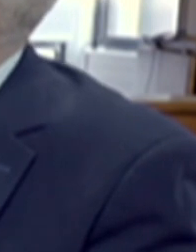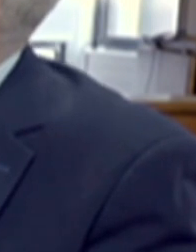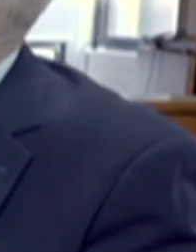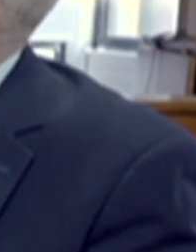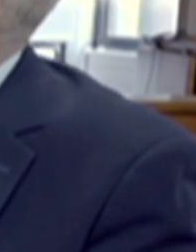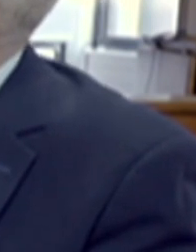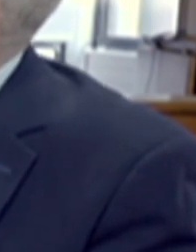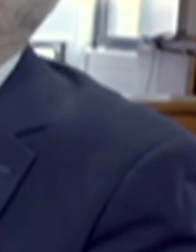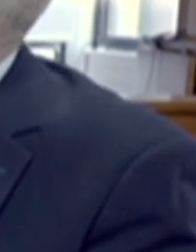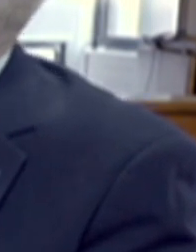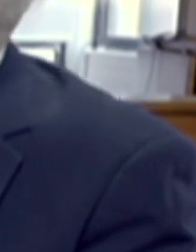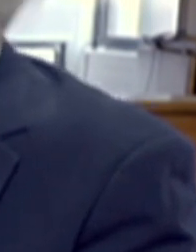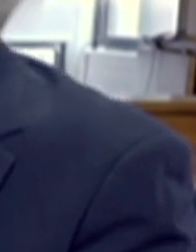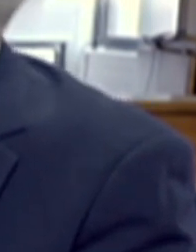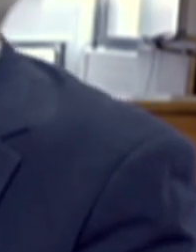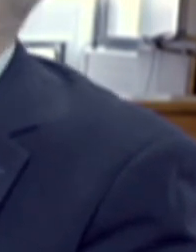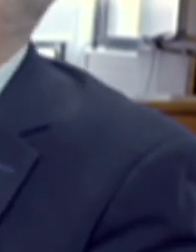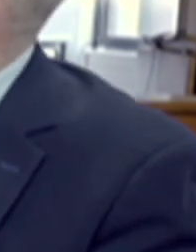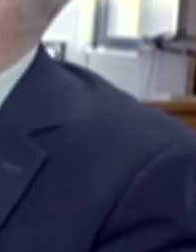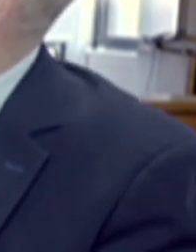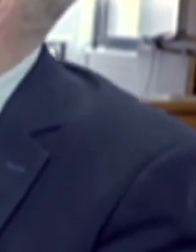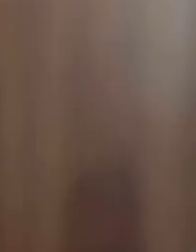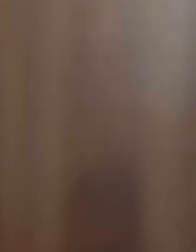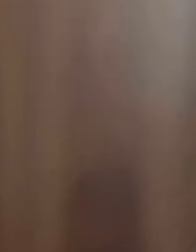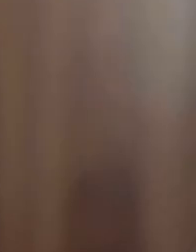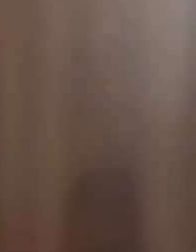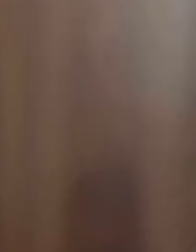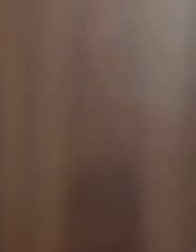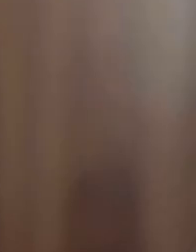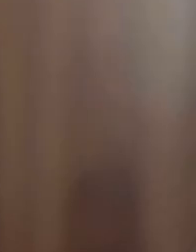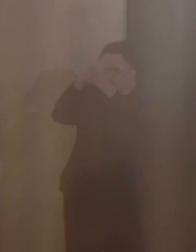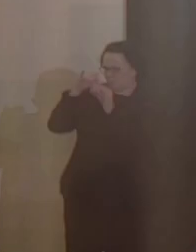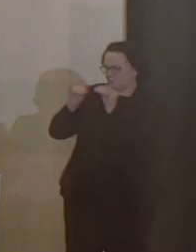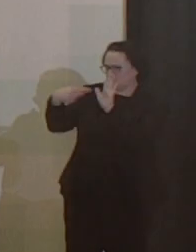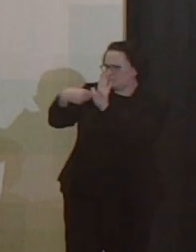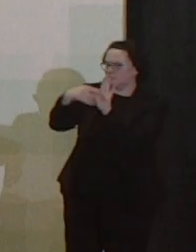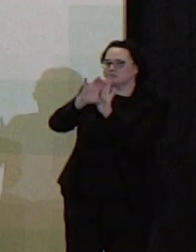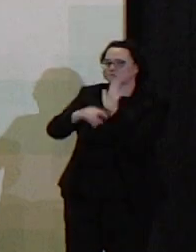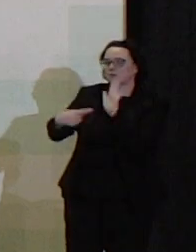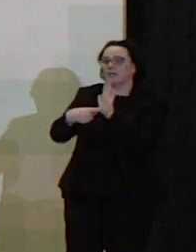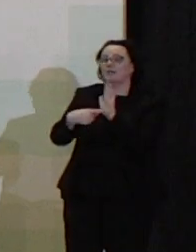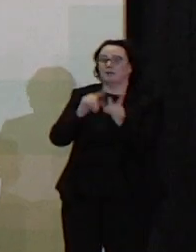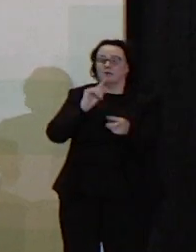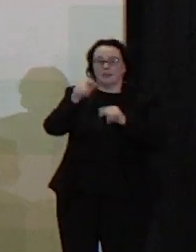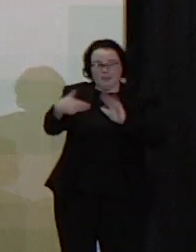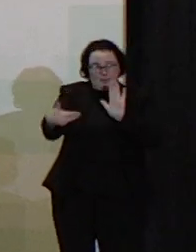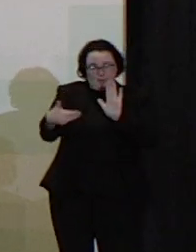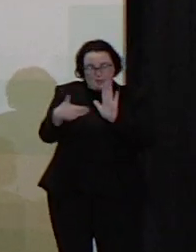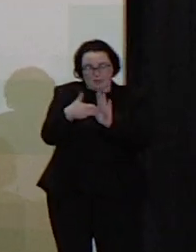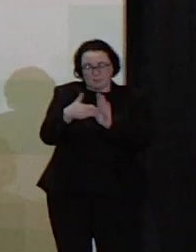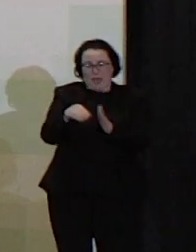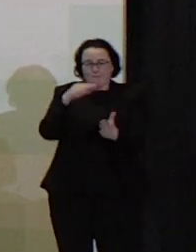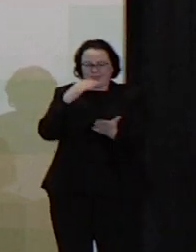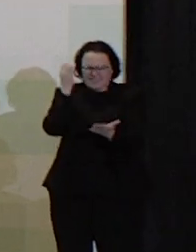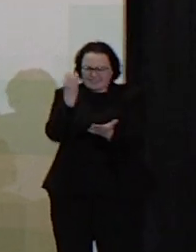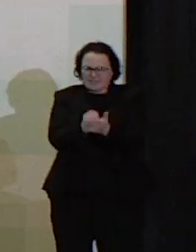has that then made its mark in the courts? Yes, it has actually. Now, what I would say is it hasn't been taken literally.